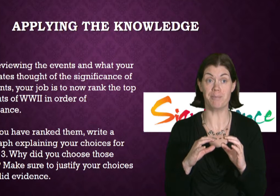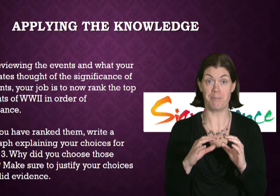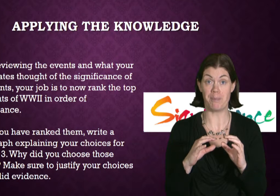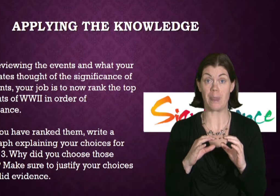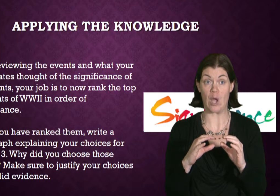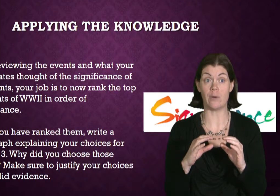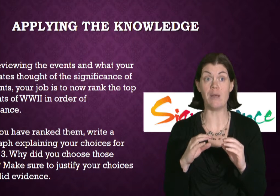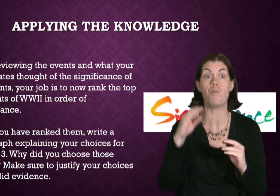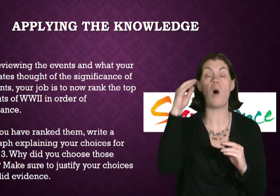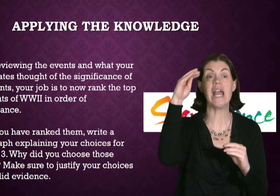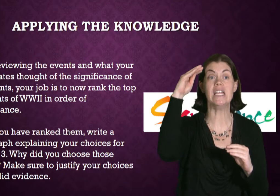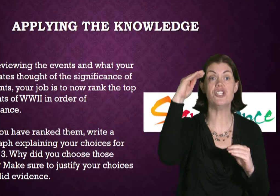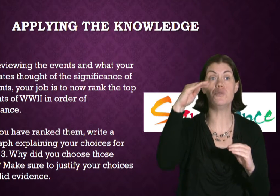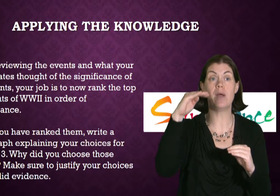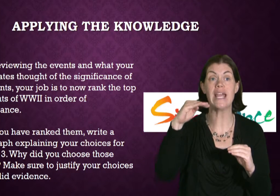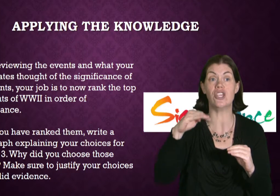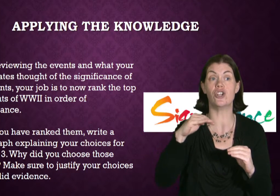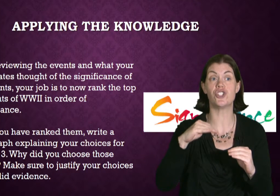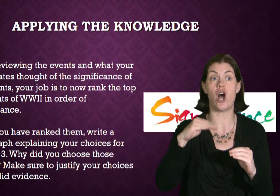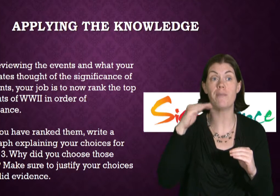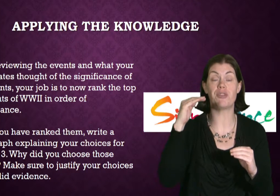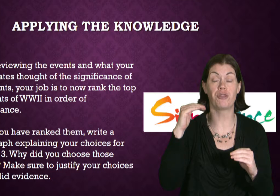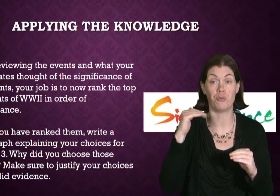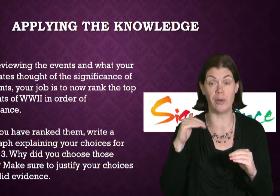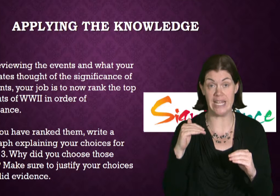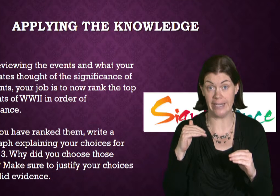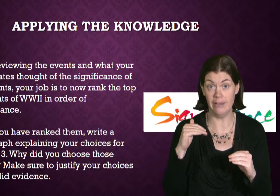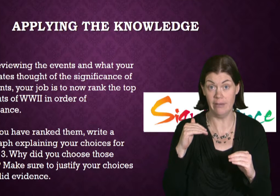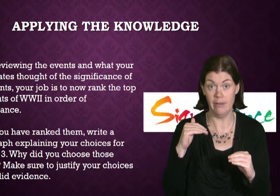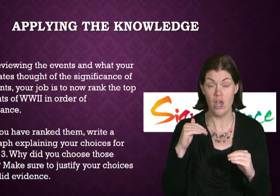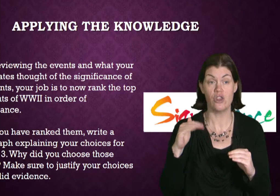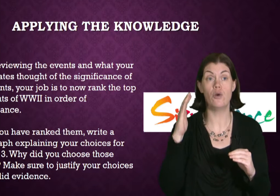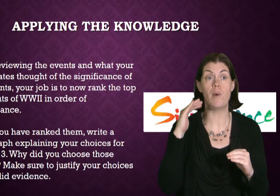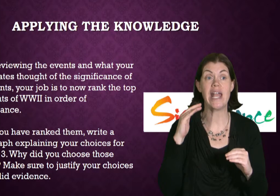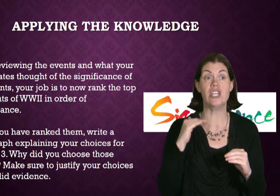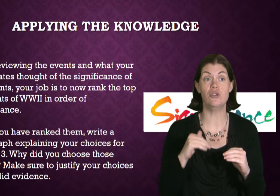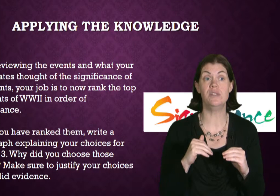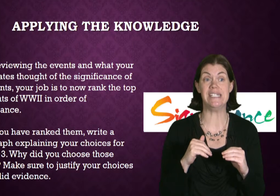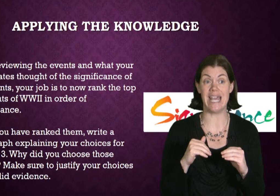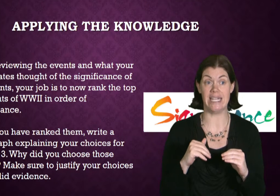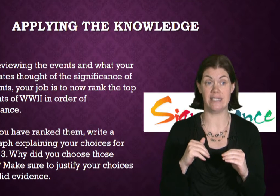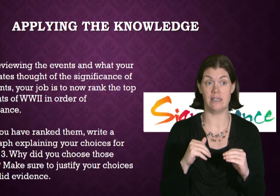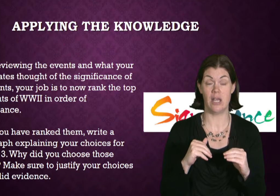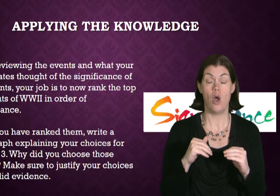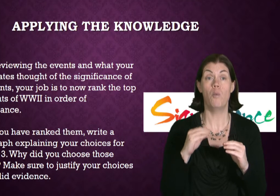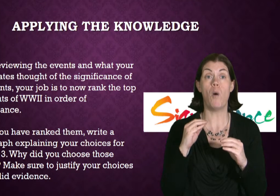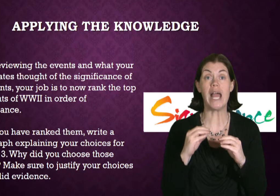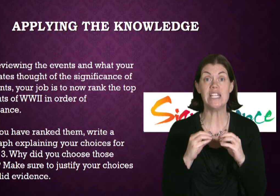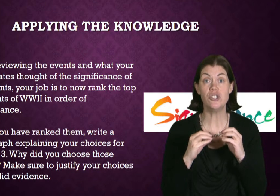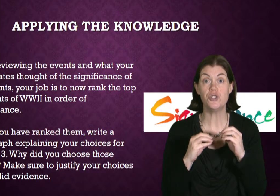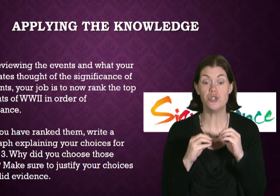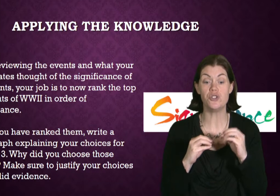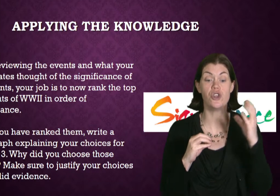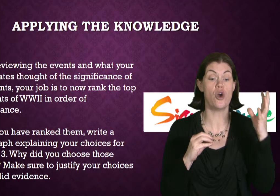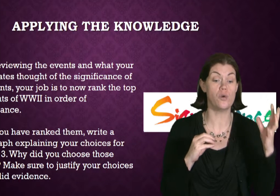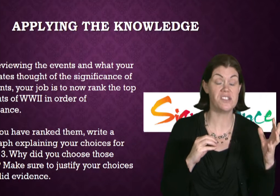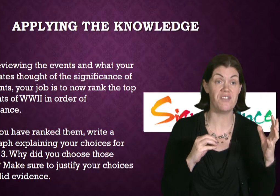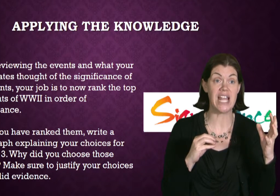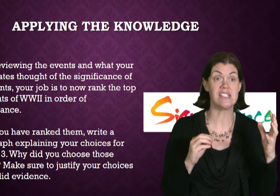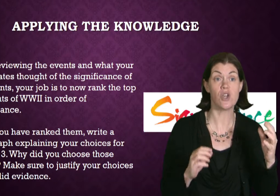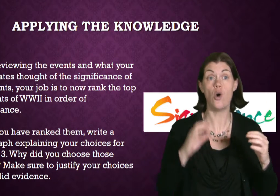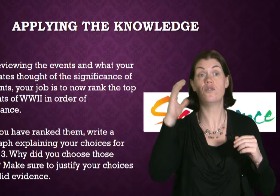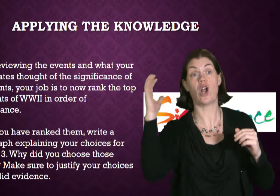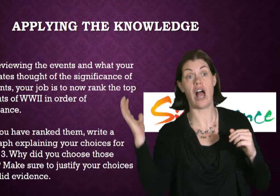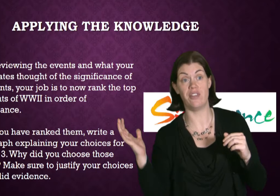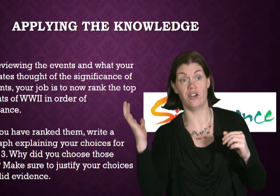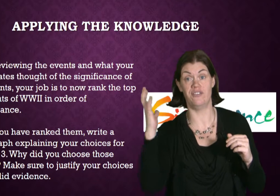3, all right? Why did you rank your top 3 the way you did? Why did you choose those